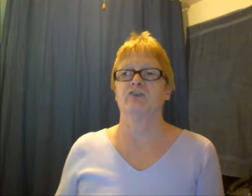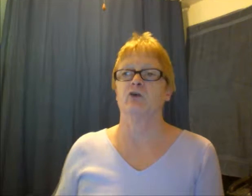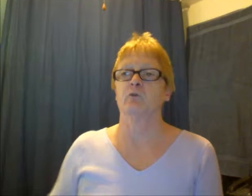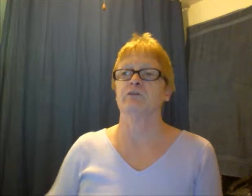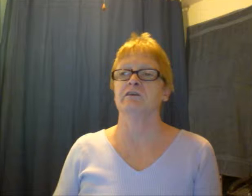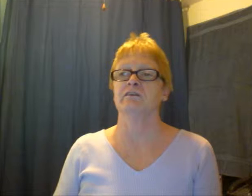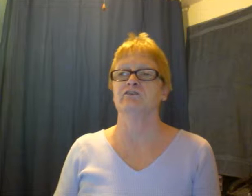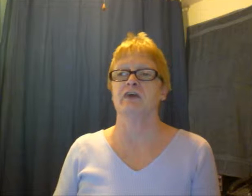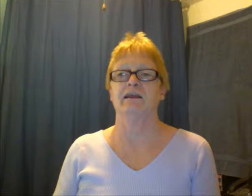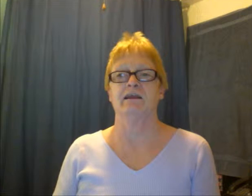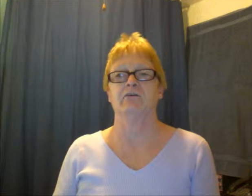are within the signing area.